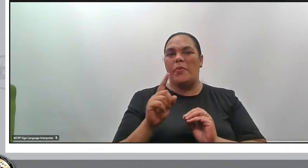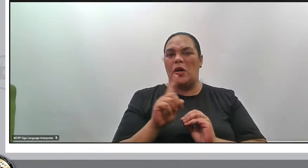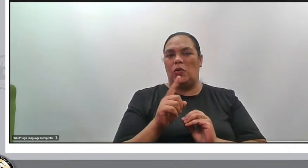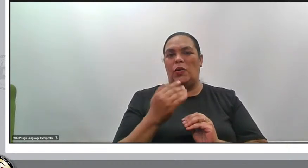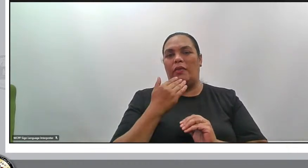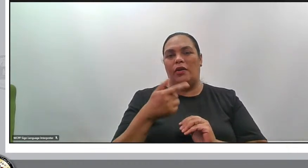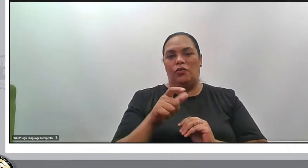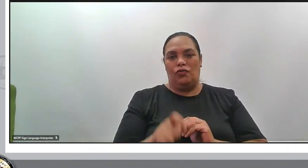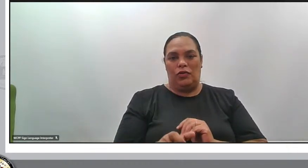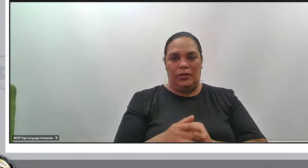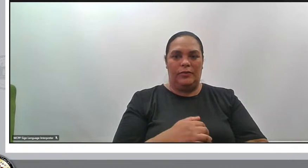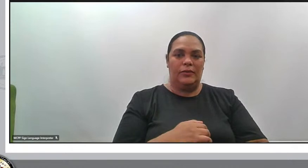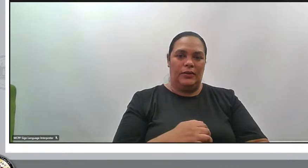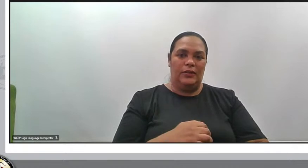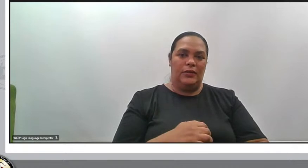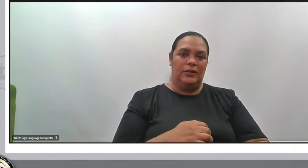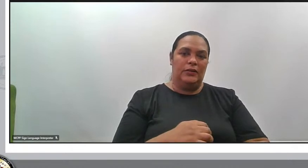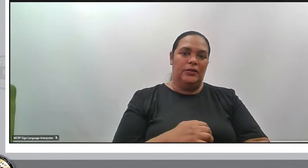Chair.